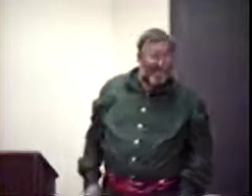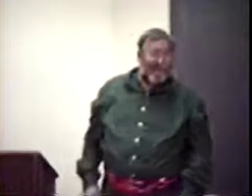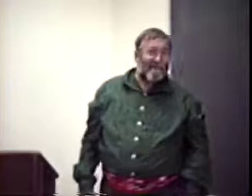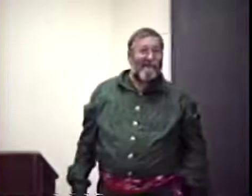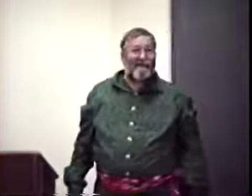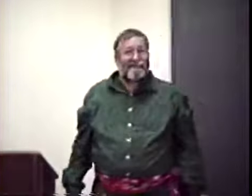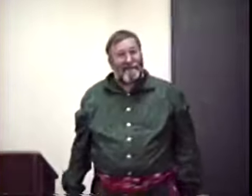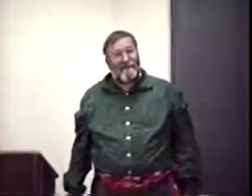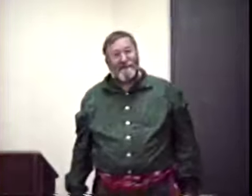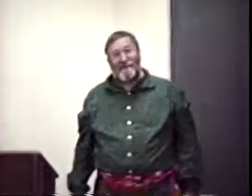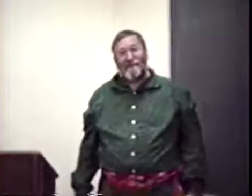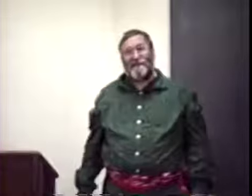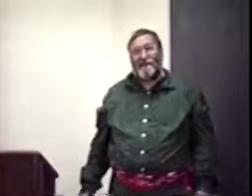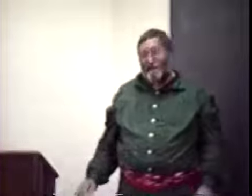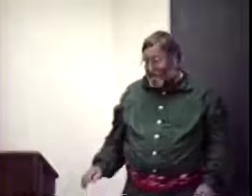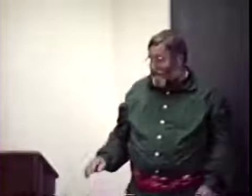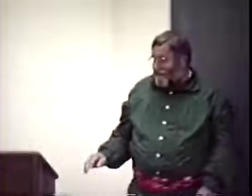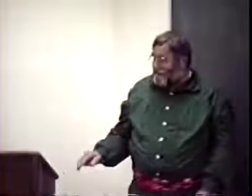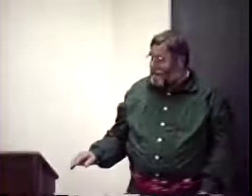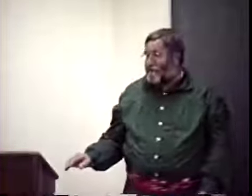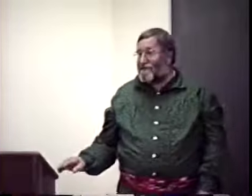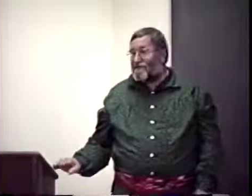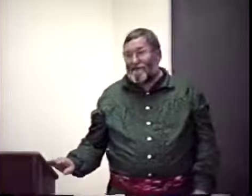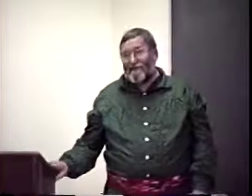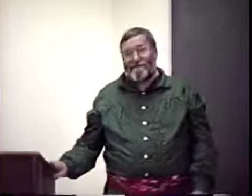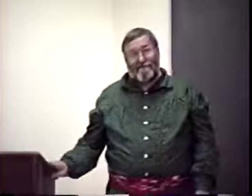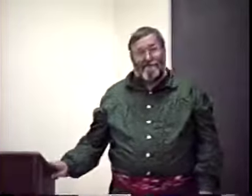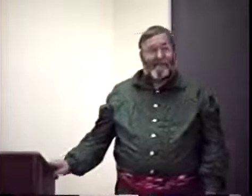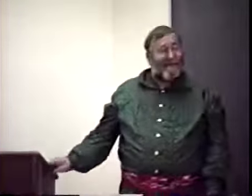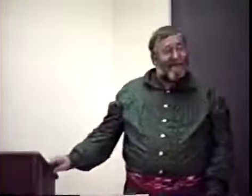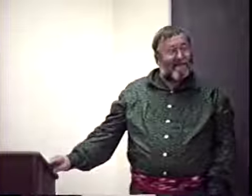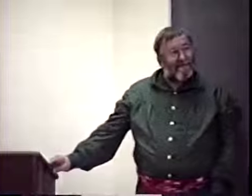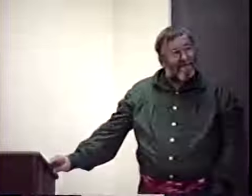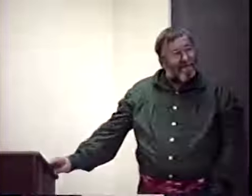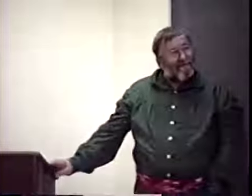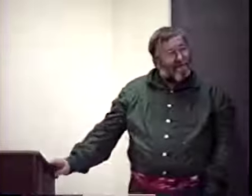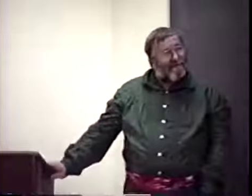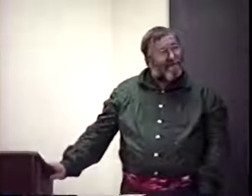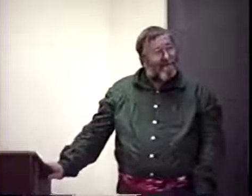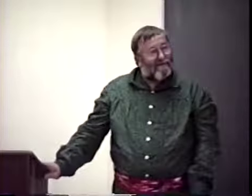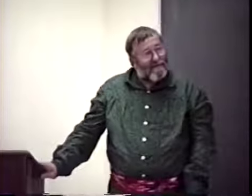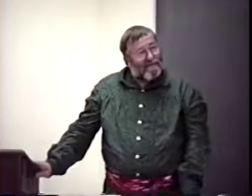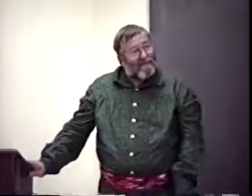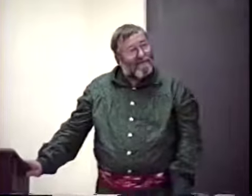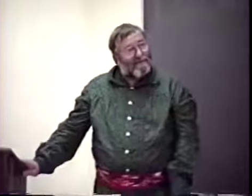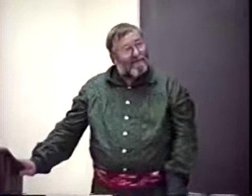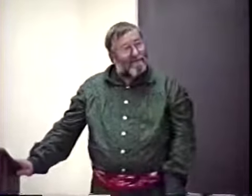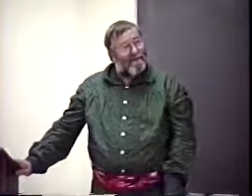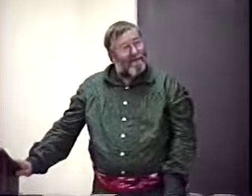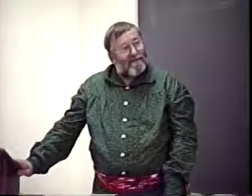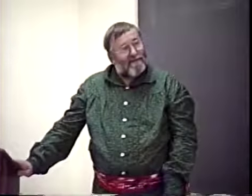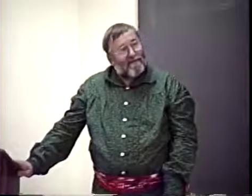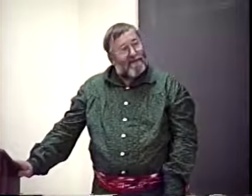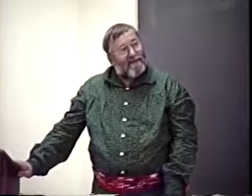look within and see nothing. This course has been, I think, just nothing short of fantastic in giving me an